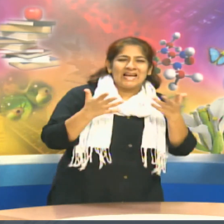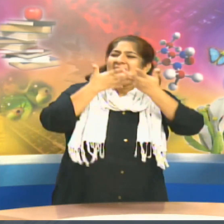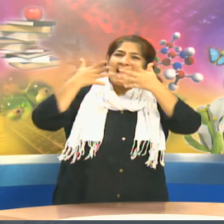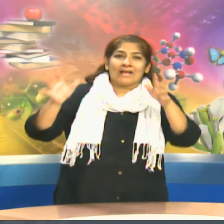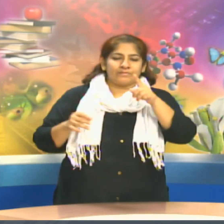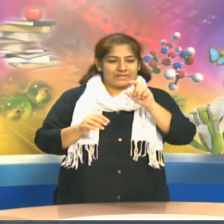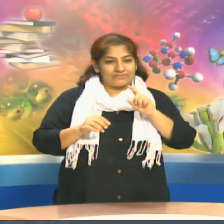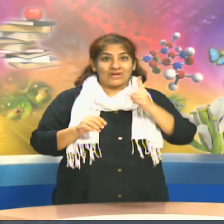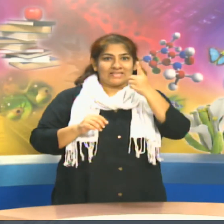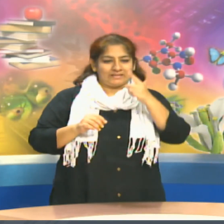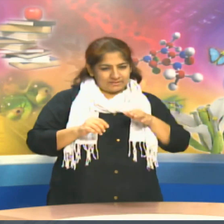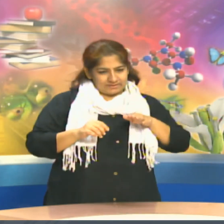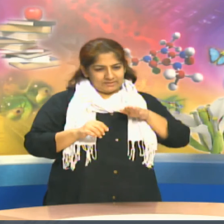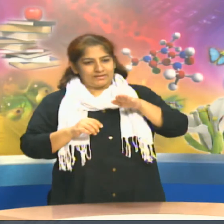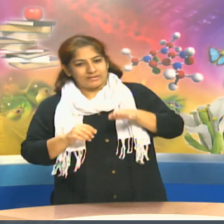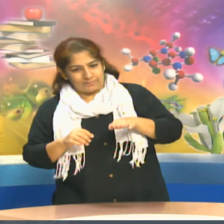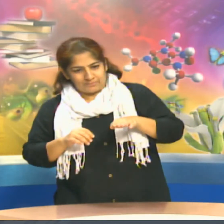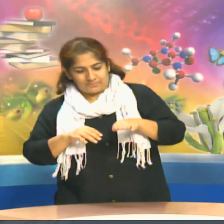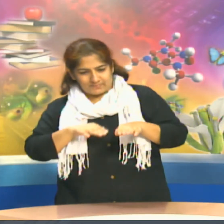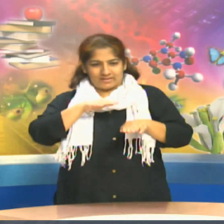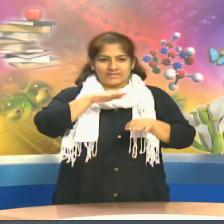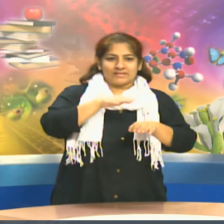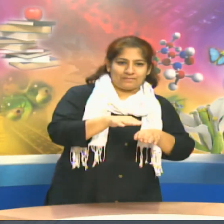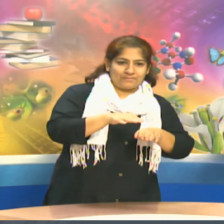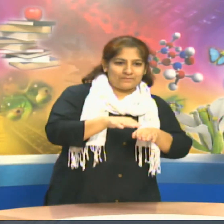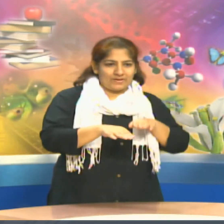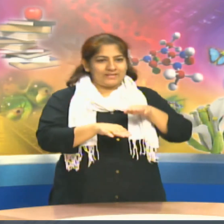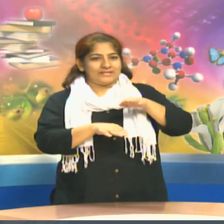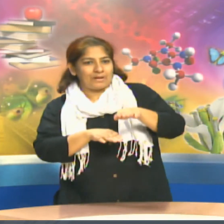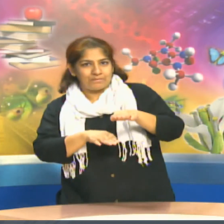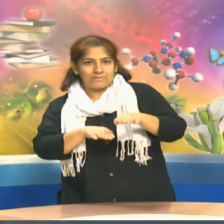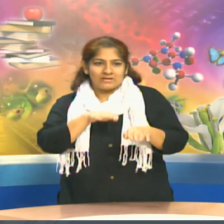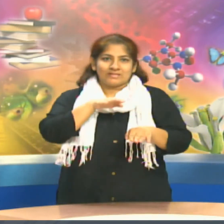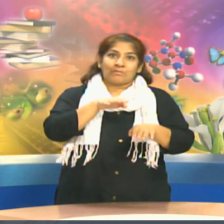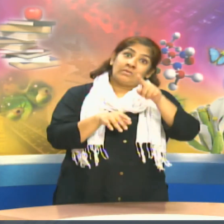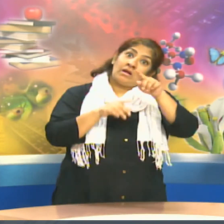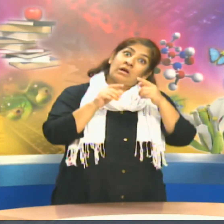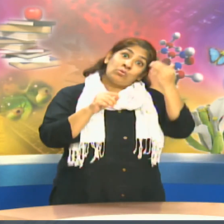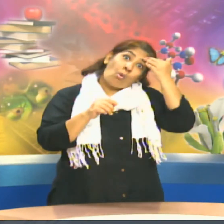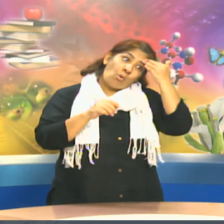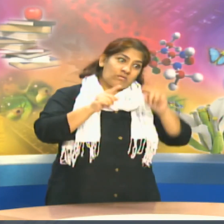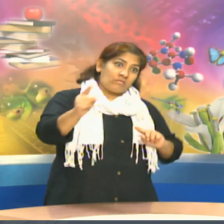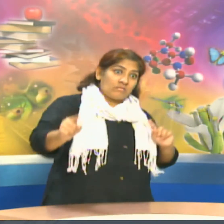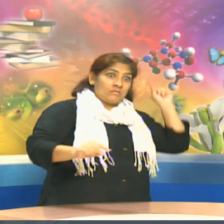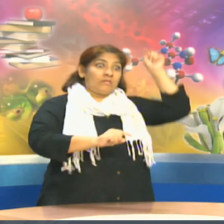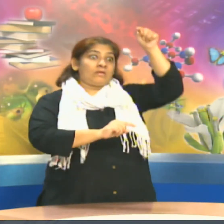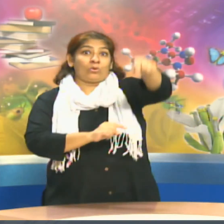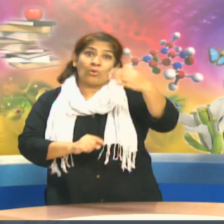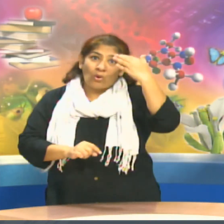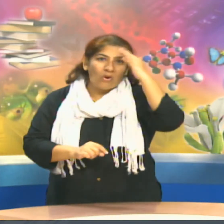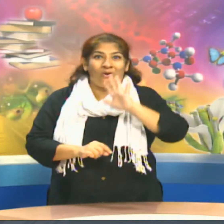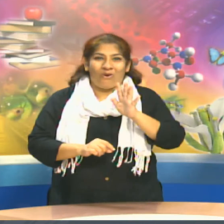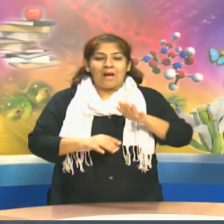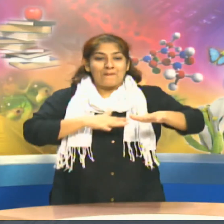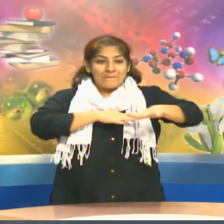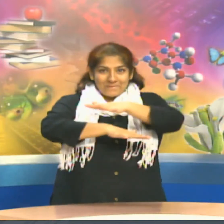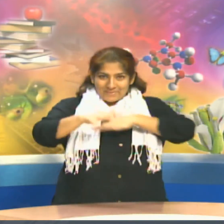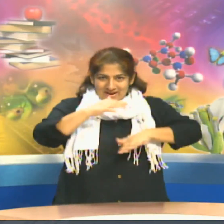a baby is born, or a cat, or anything. There are different steps of growth. Do we